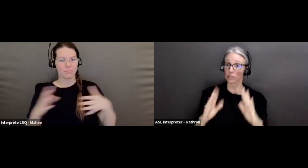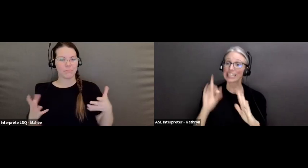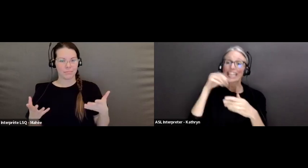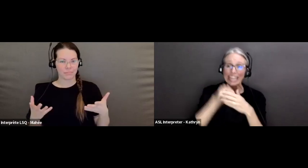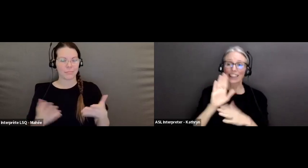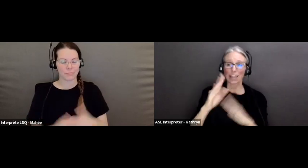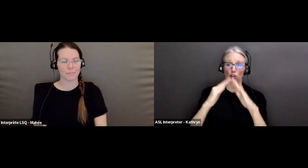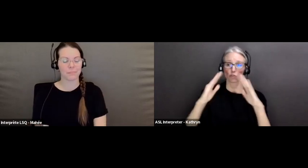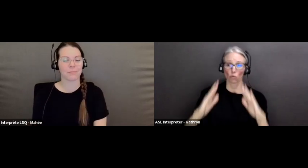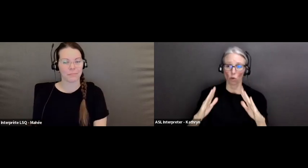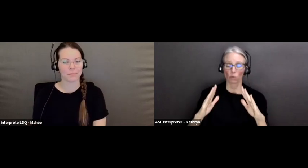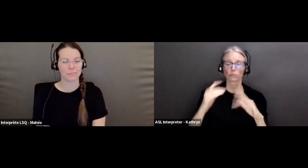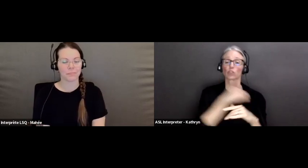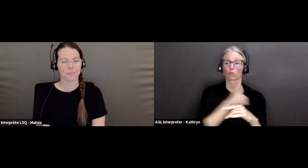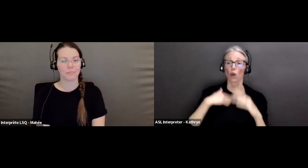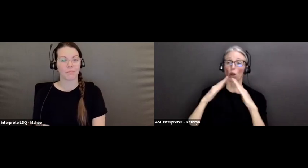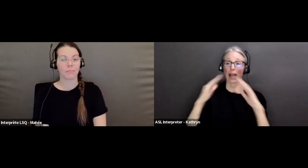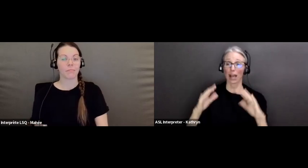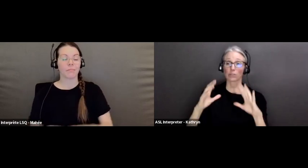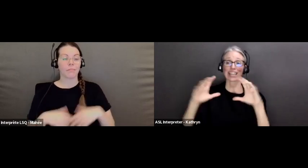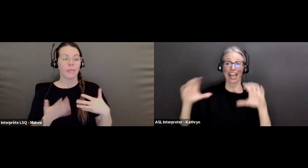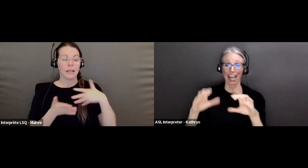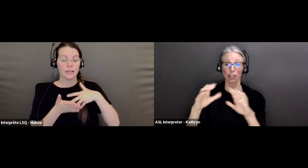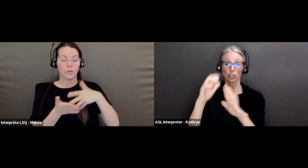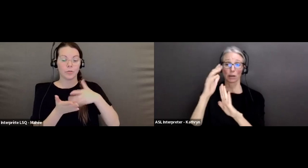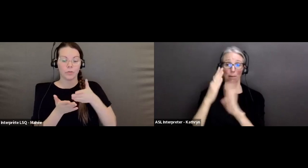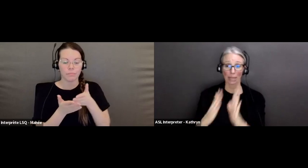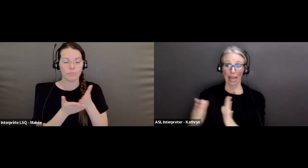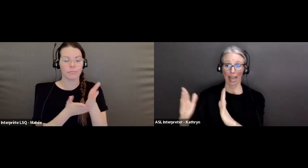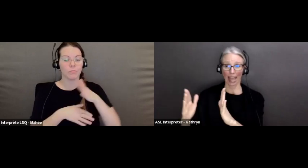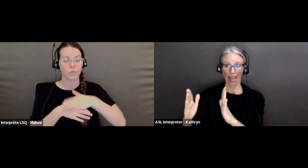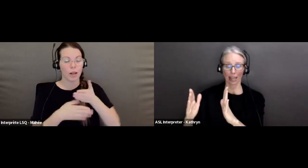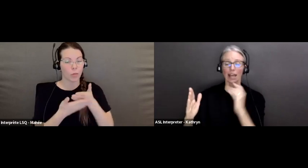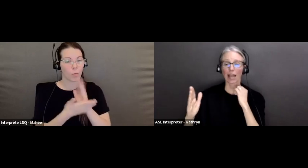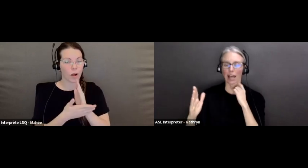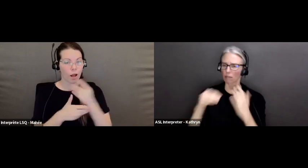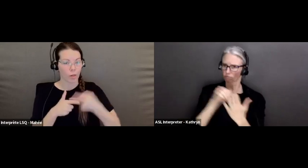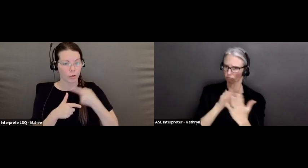Action Plan. And they've done so expressly to be in compliance with international human rights